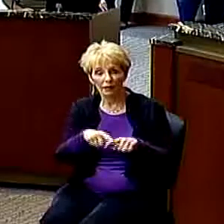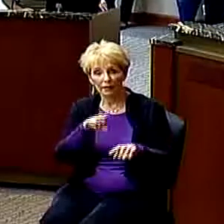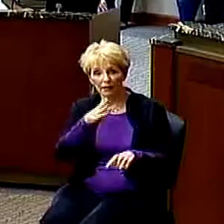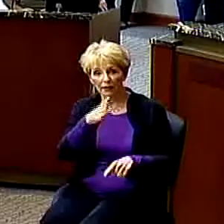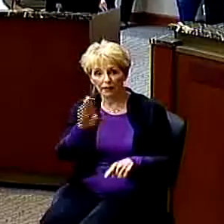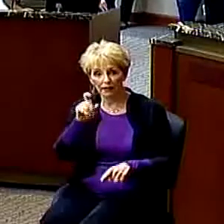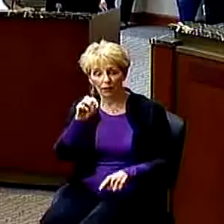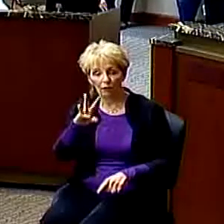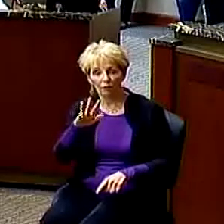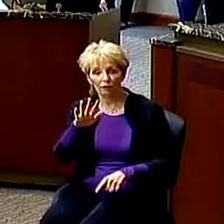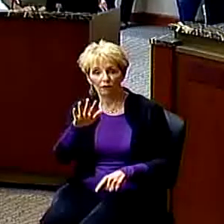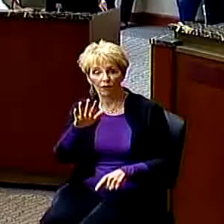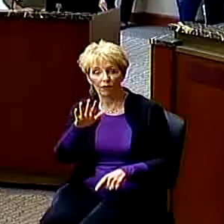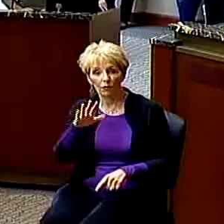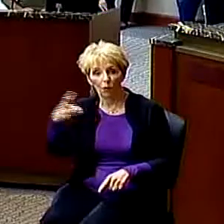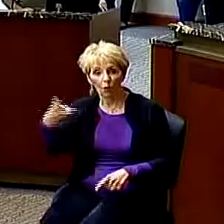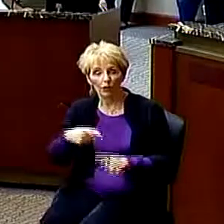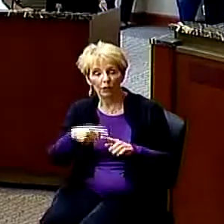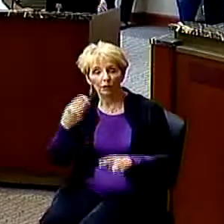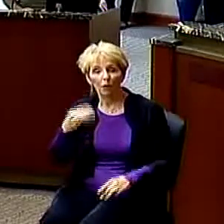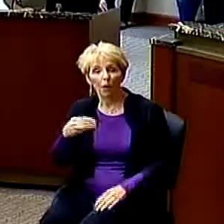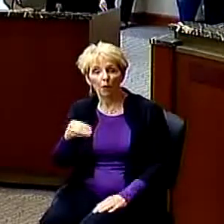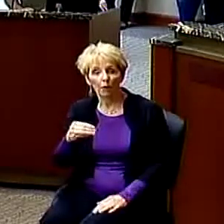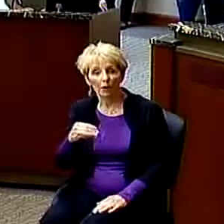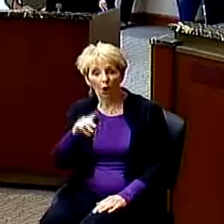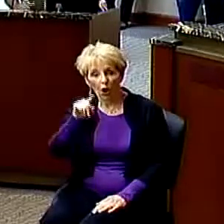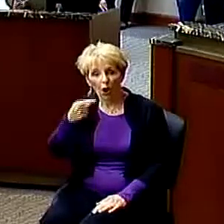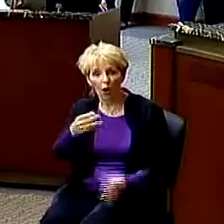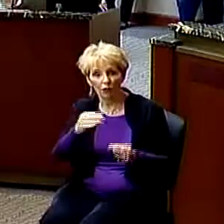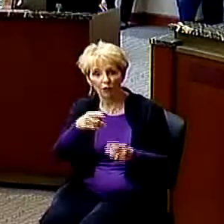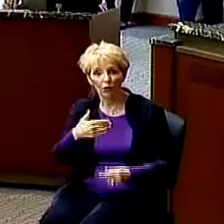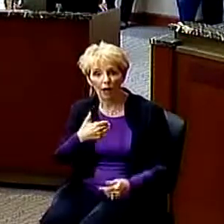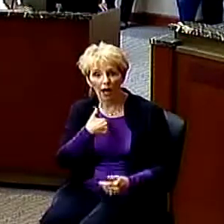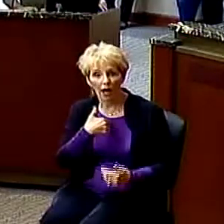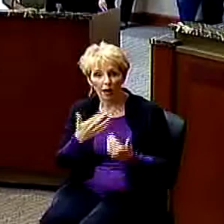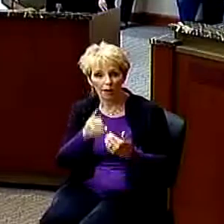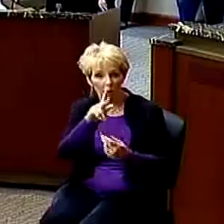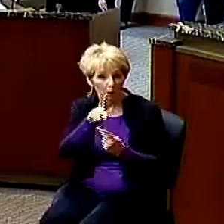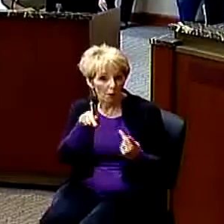105 that will read, "Welcome to Morganton only if you have almost